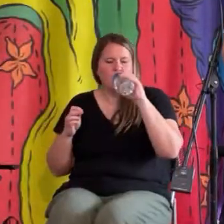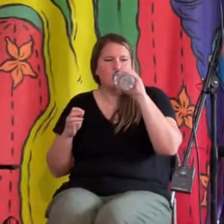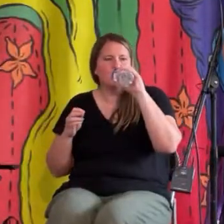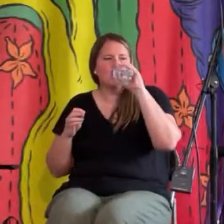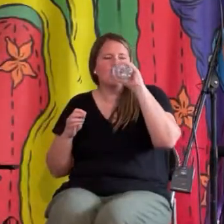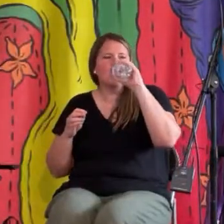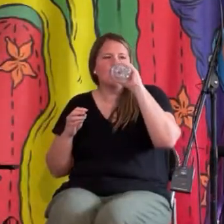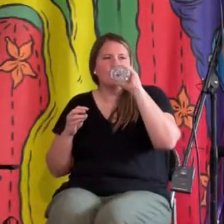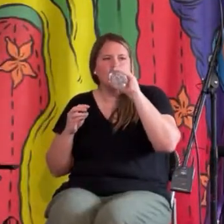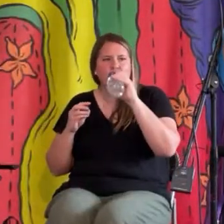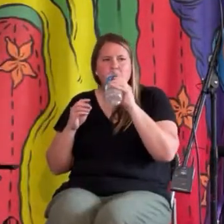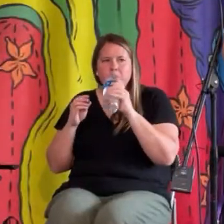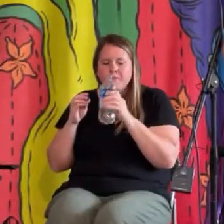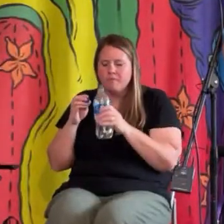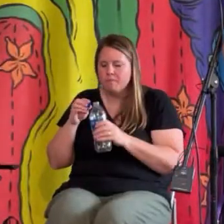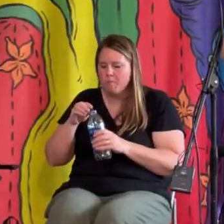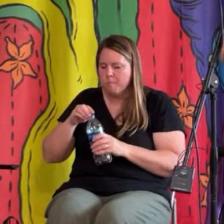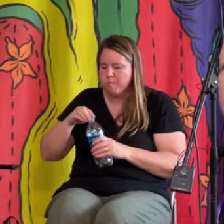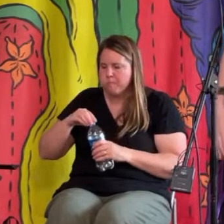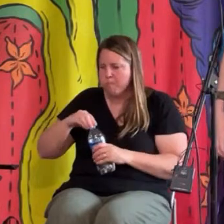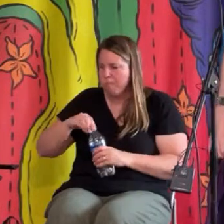So there are,